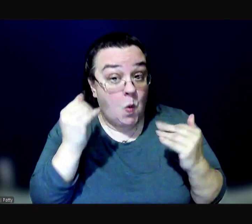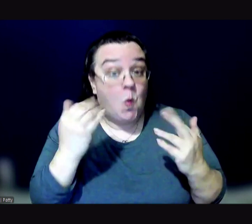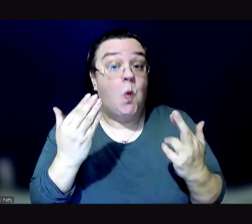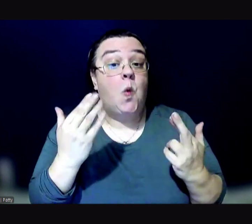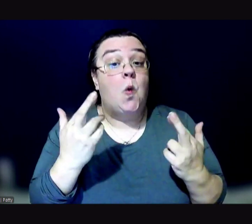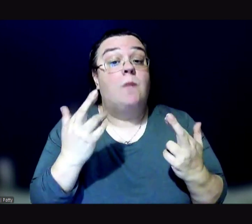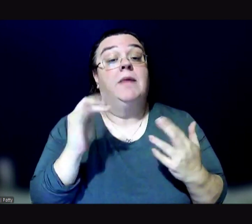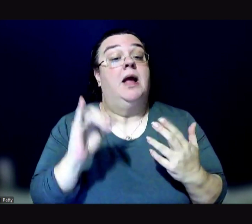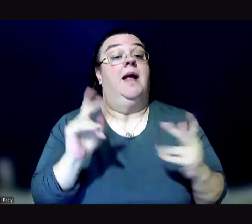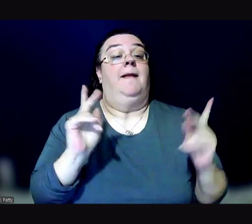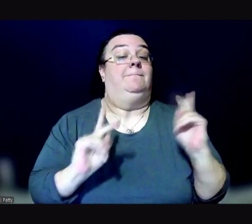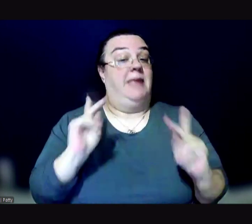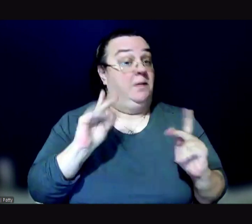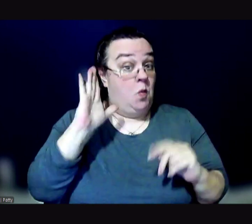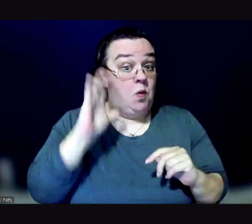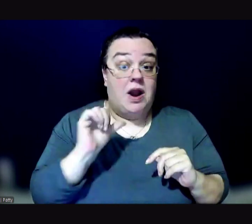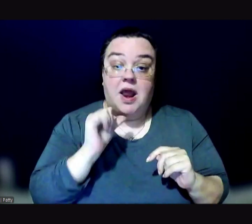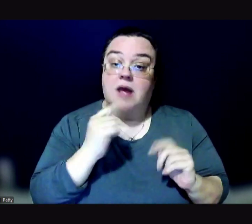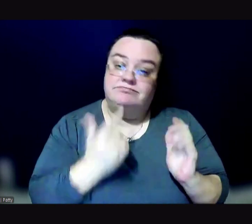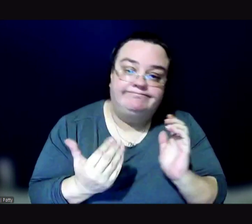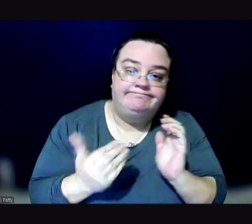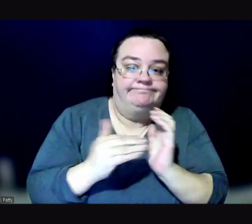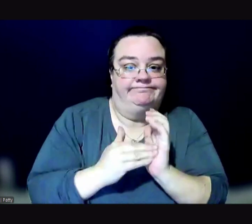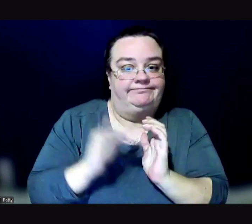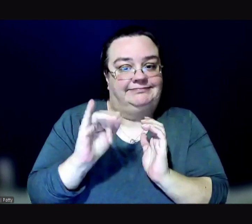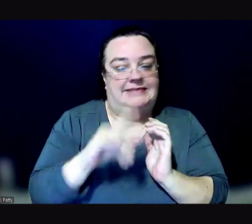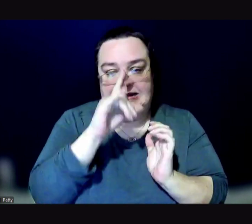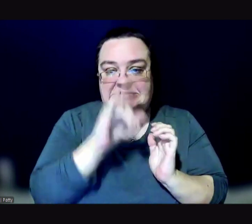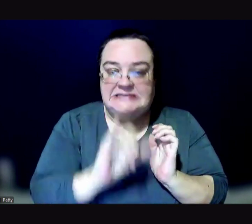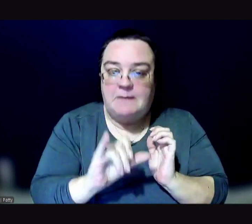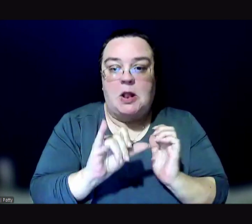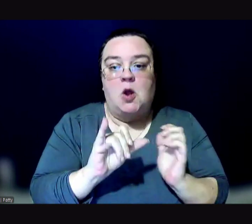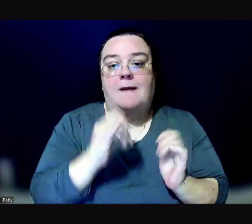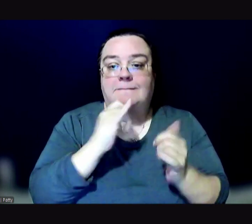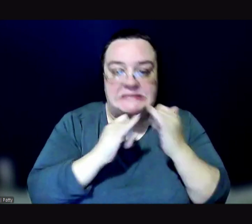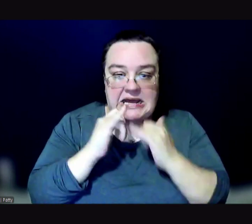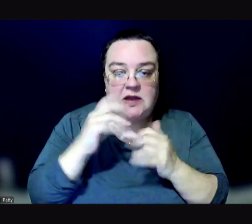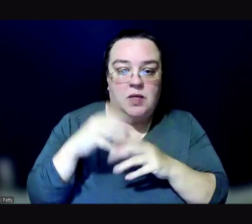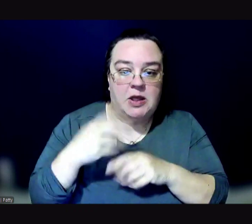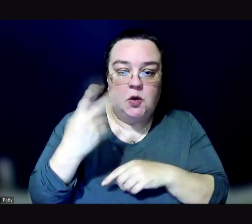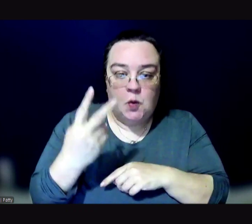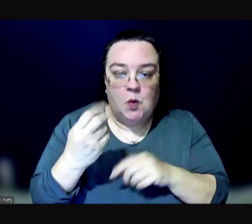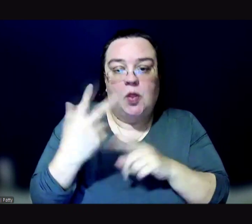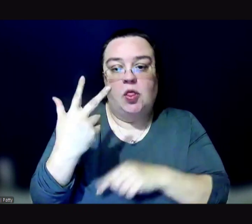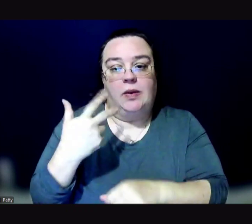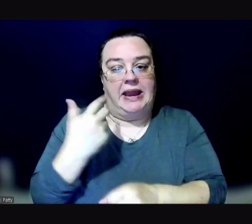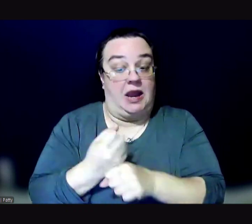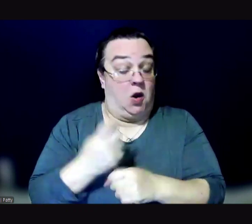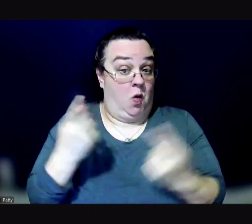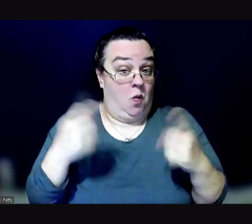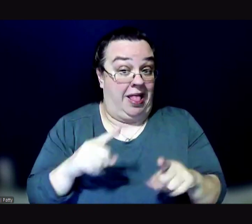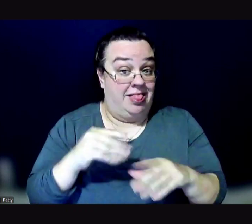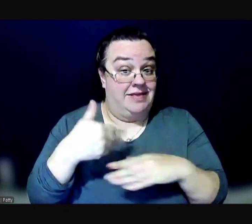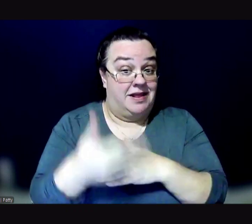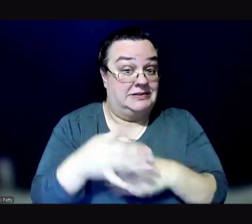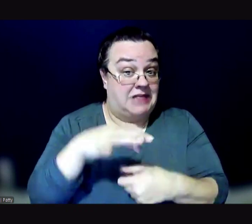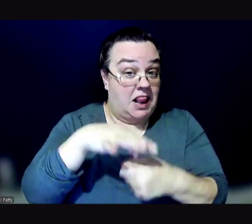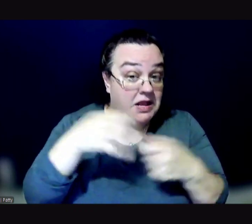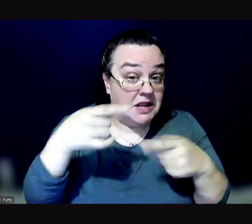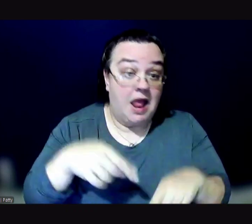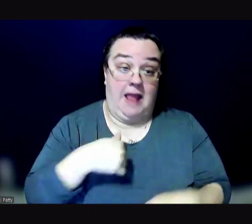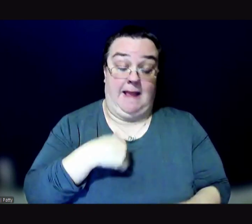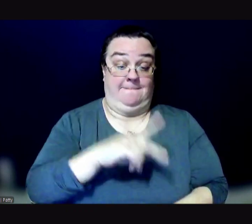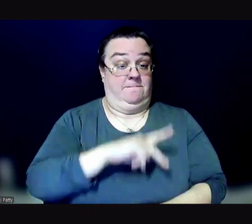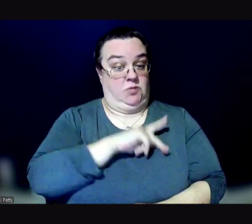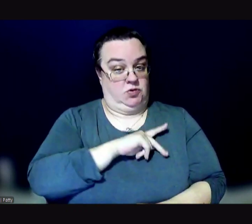not be repeating those similar mistakes in 2 years, 3 years, whenever these next elections are, because personally, I saw